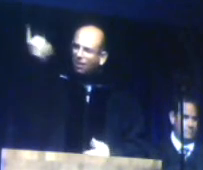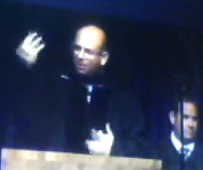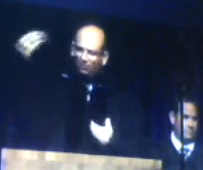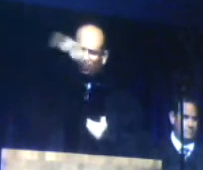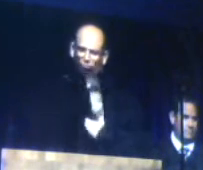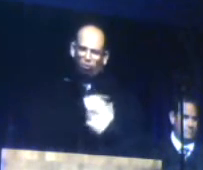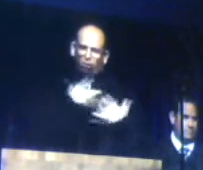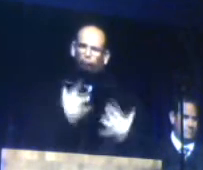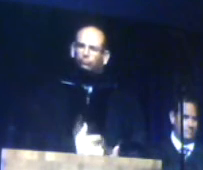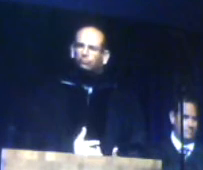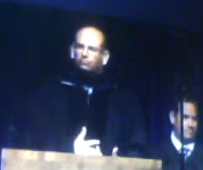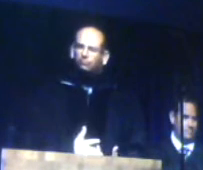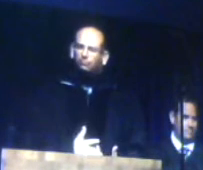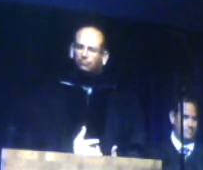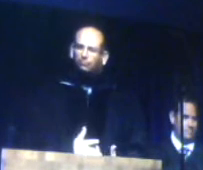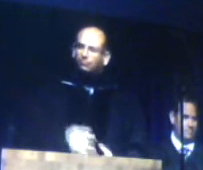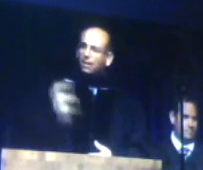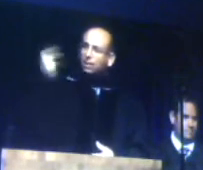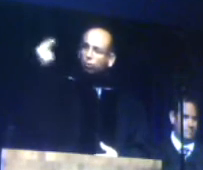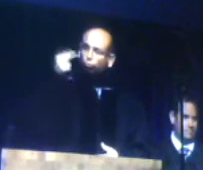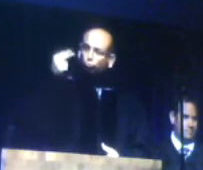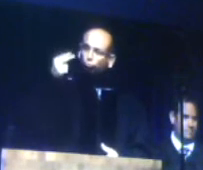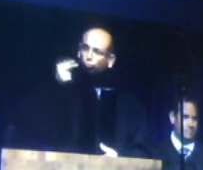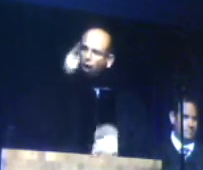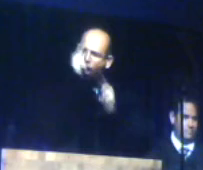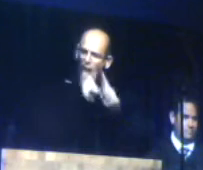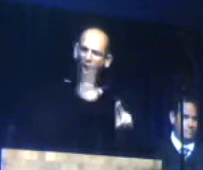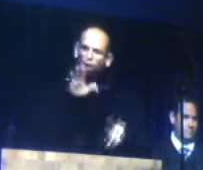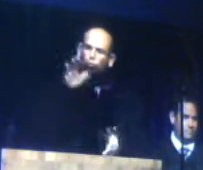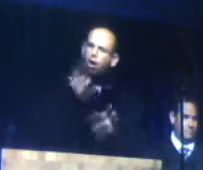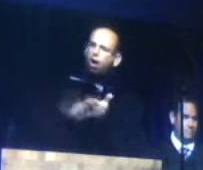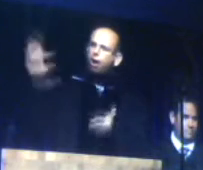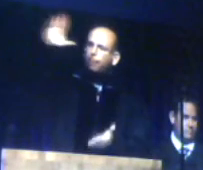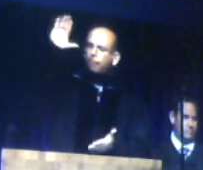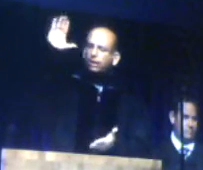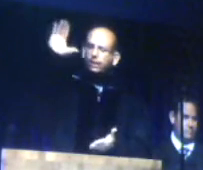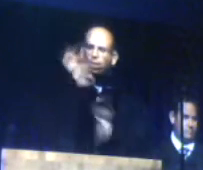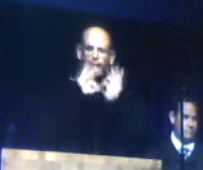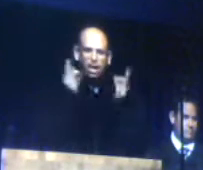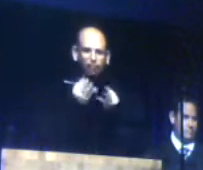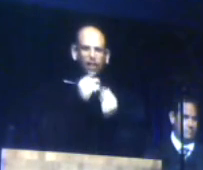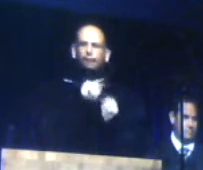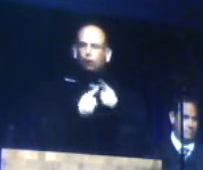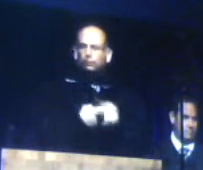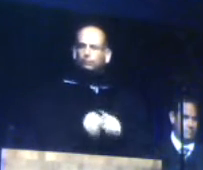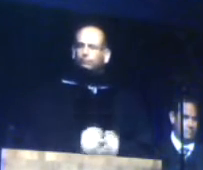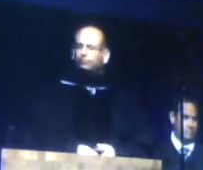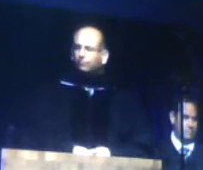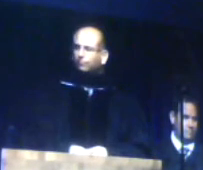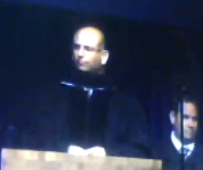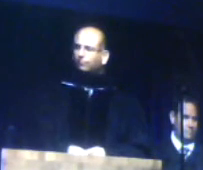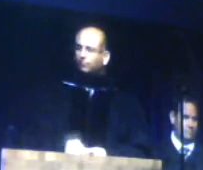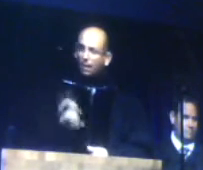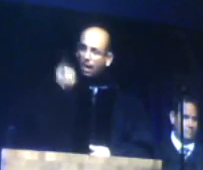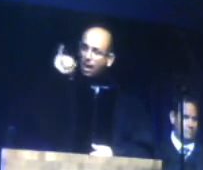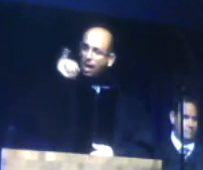Gallaudet, which I hope you always hold in your heart. H. Honor your alma mater and your friends at